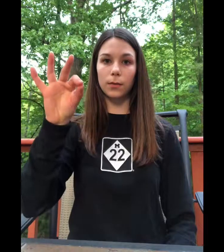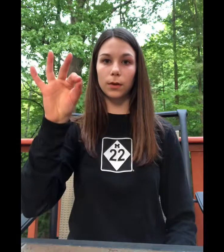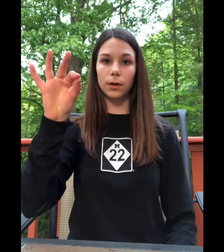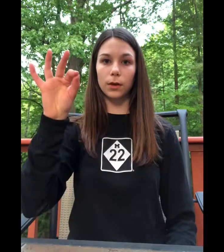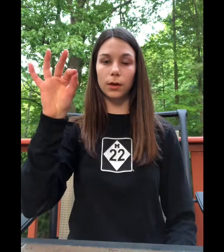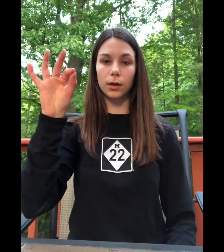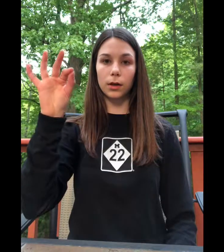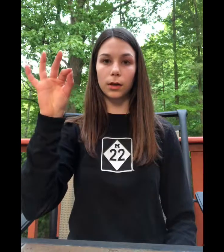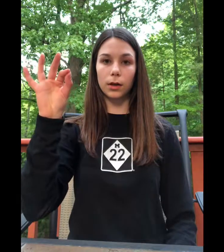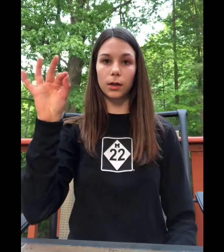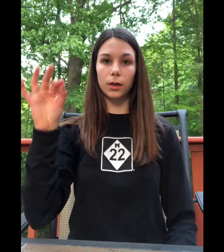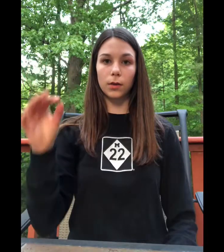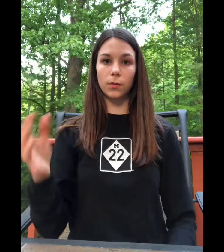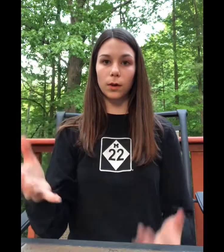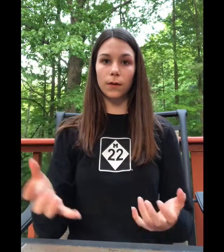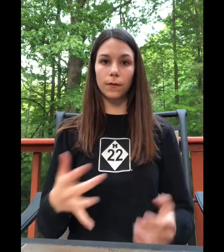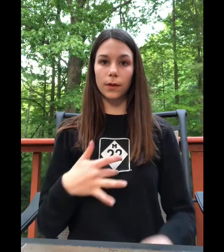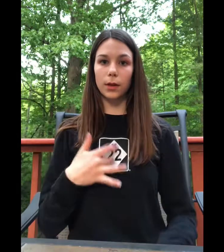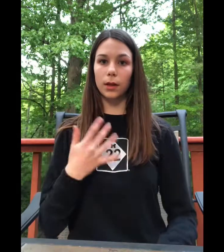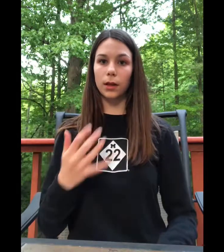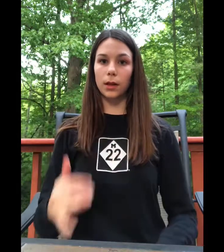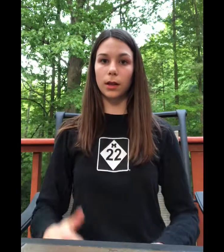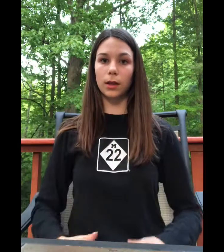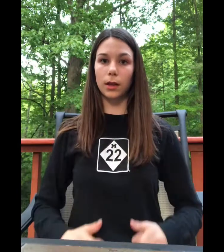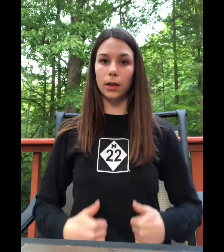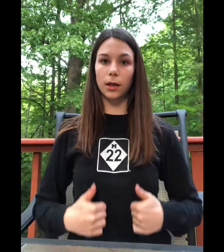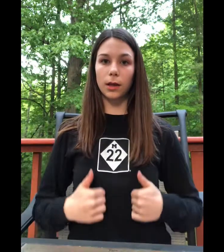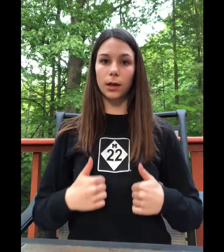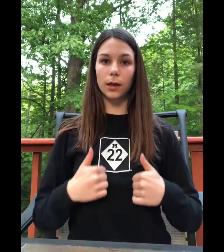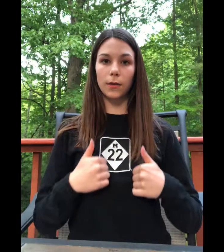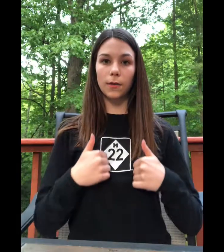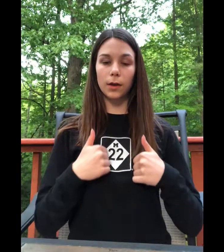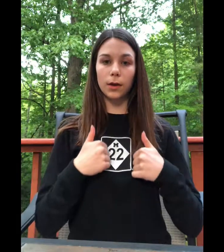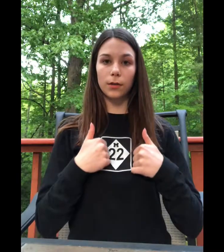find one near when I feel alive